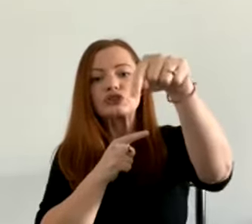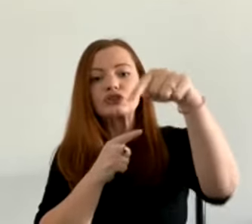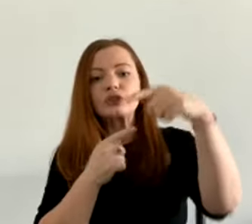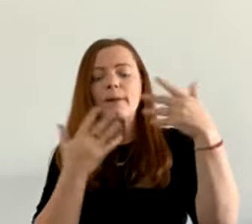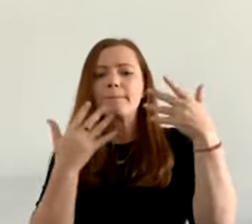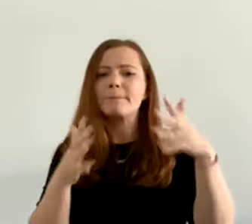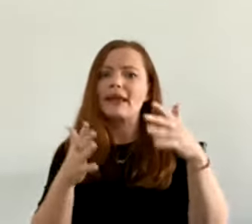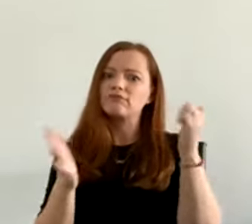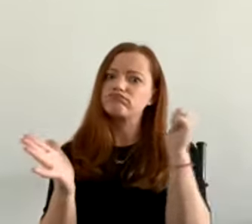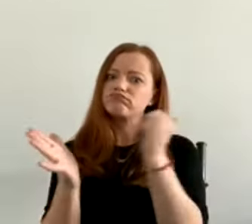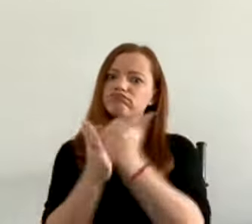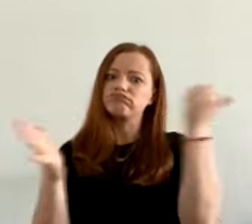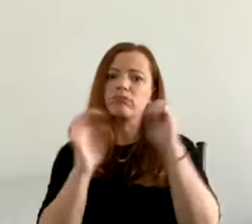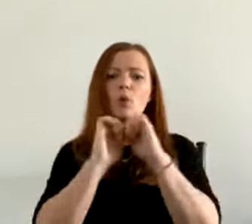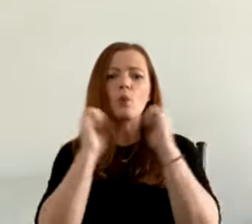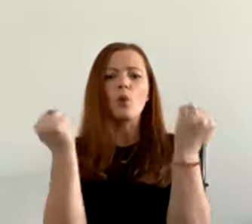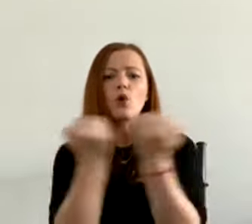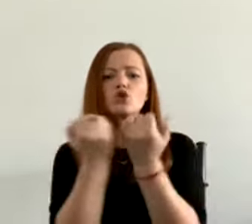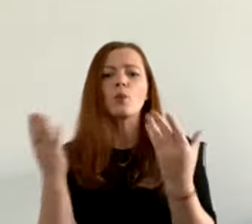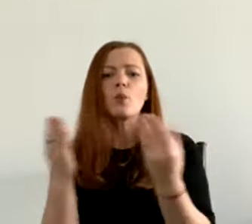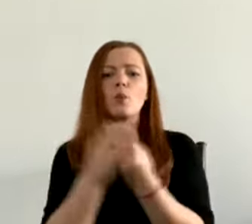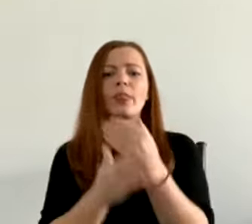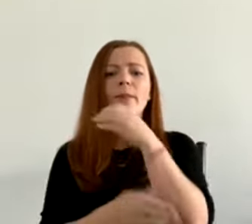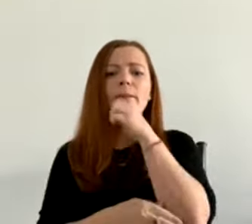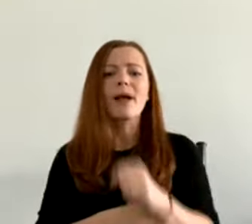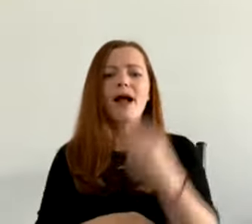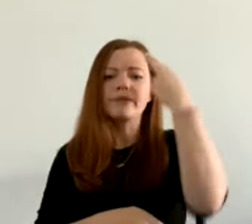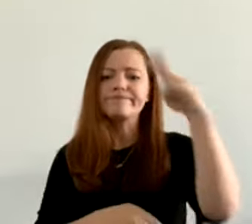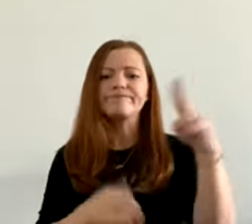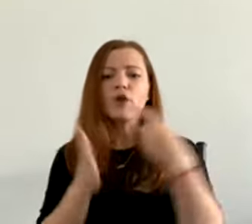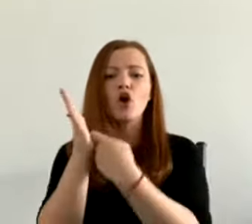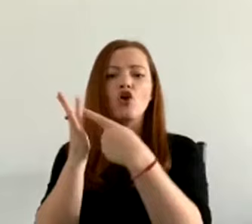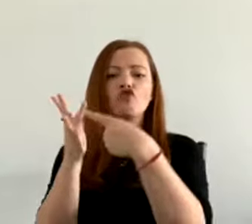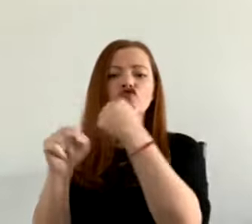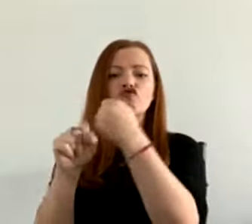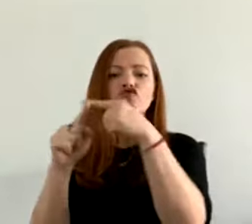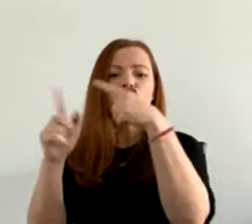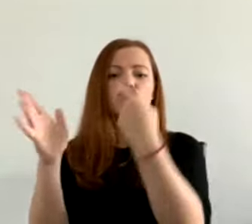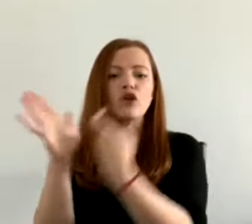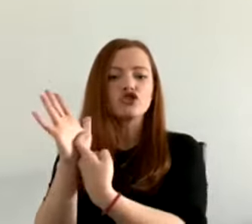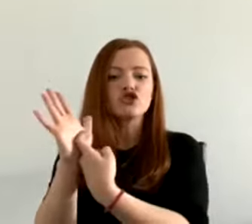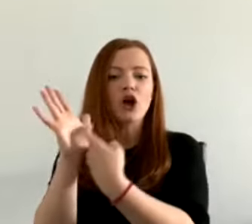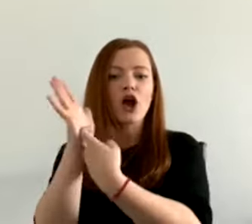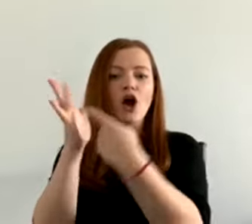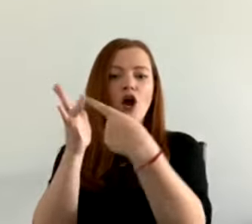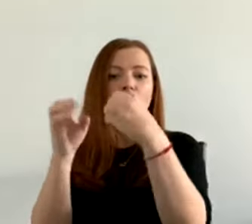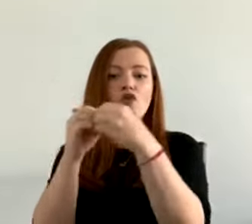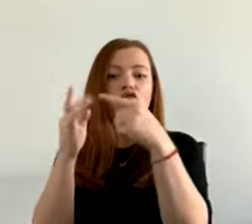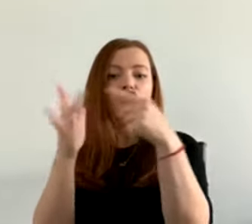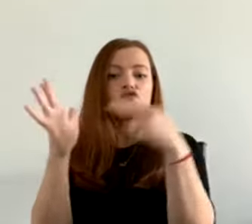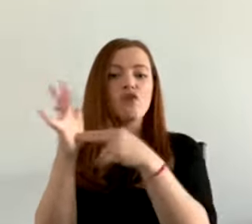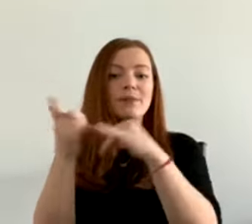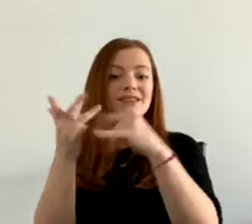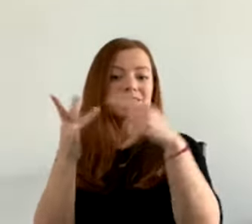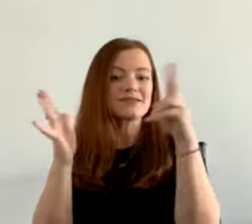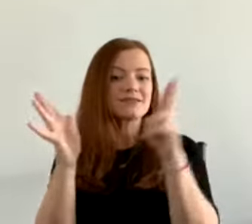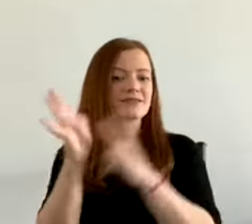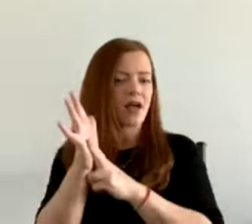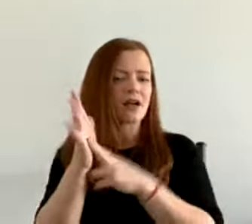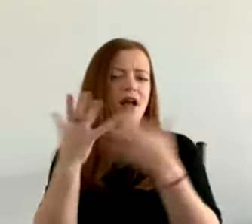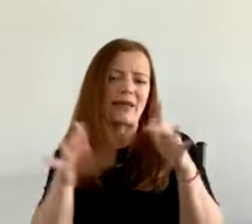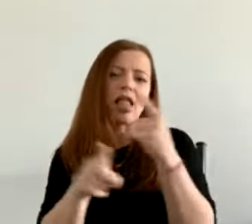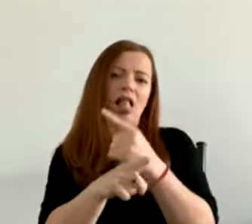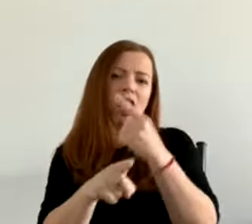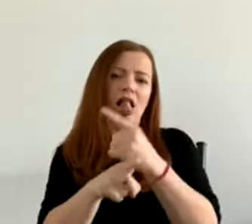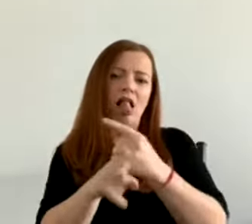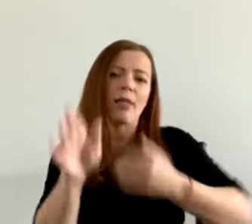with Roger Robinson. I've mentioned Roger Robinson before on the Spoken Pencil sessions. He